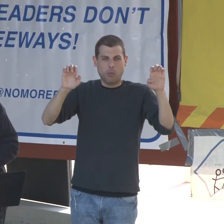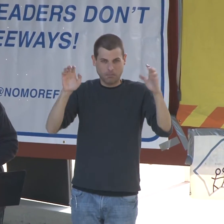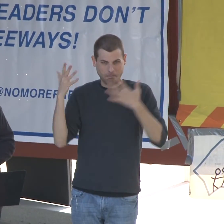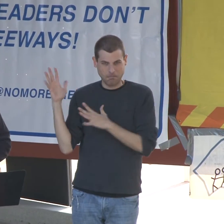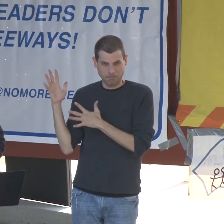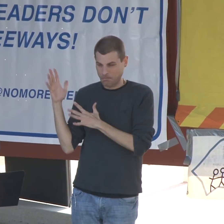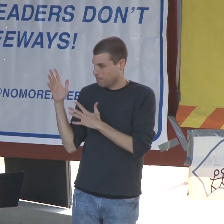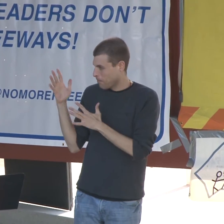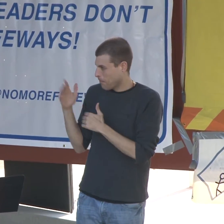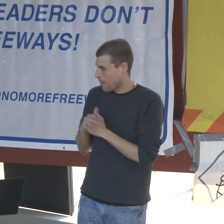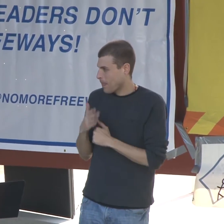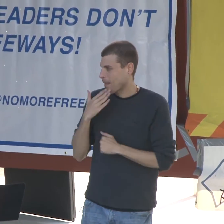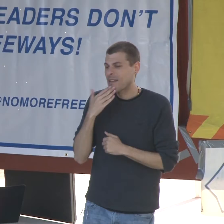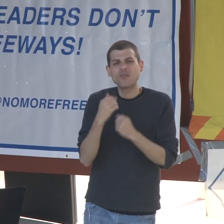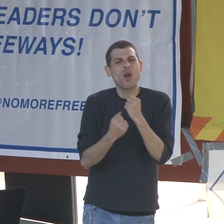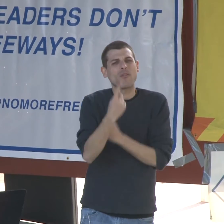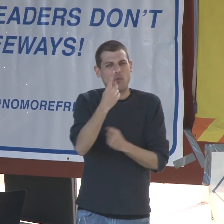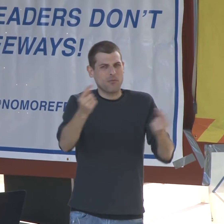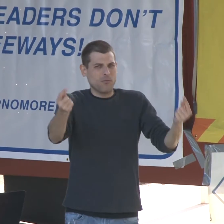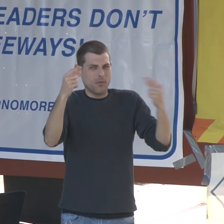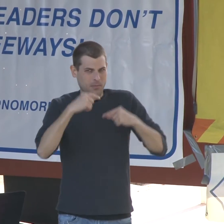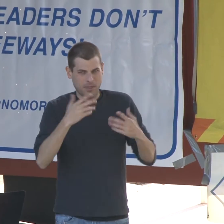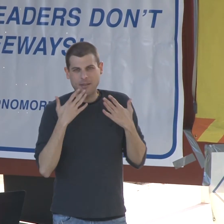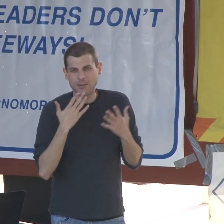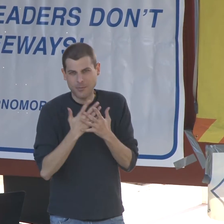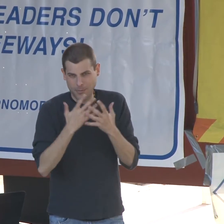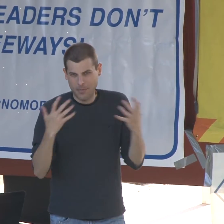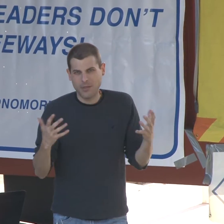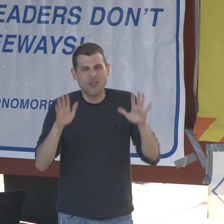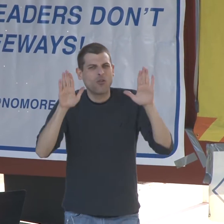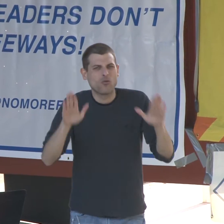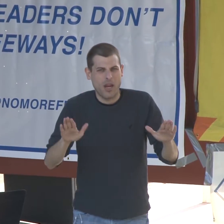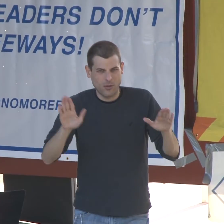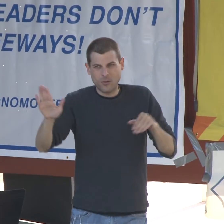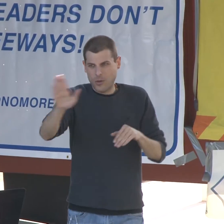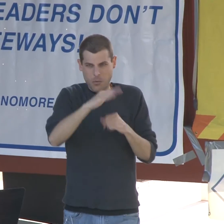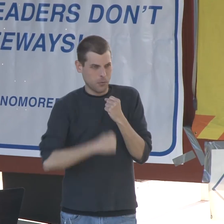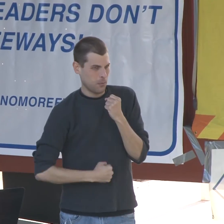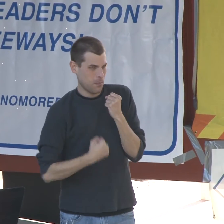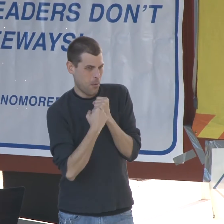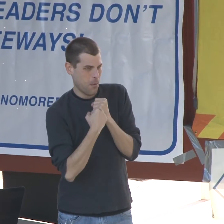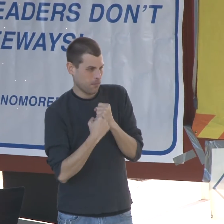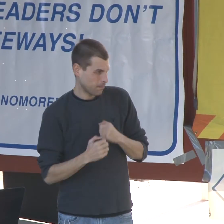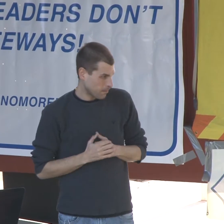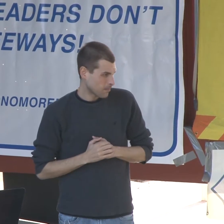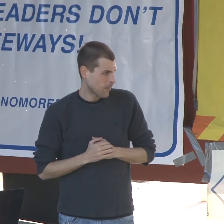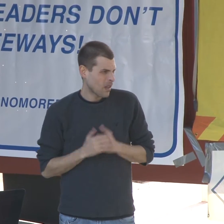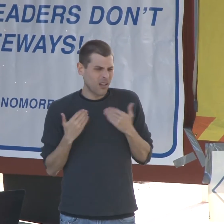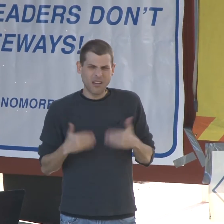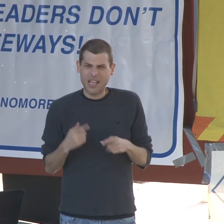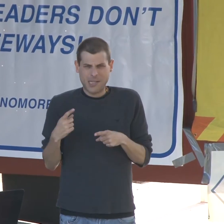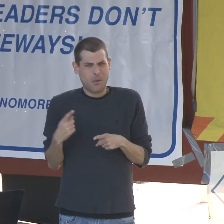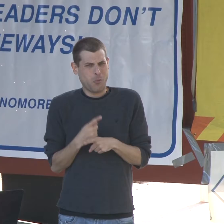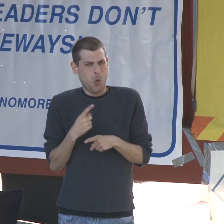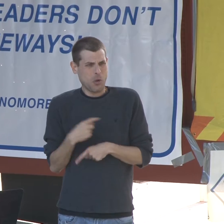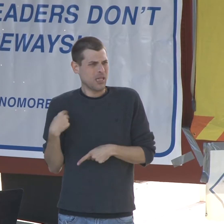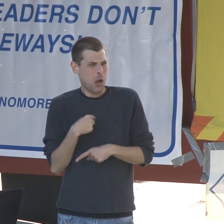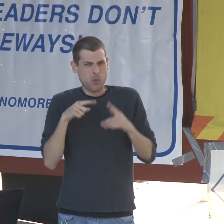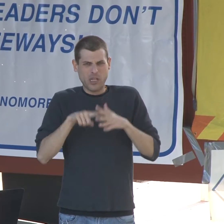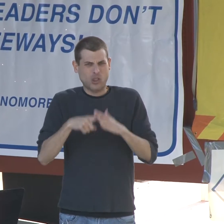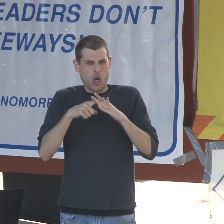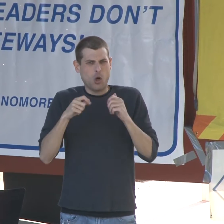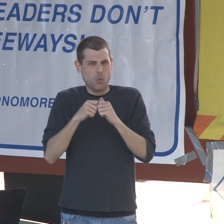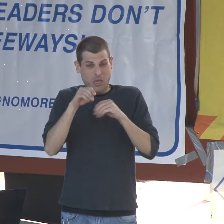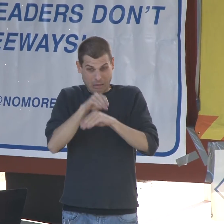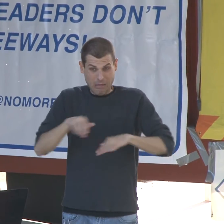Thank you, Aaron, and thank everybody so much for being here. It's great to have your support. And it's so appropriate that we started with the acknowledgement of